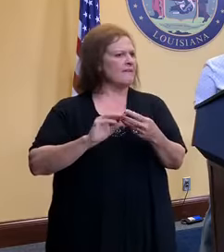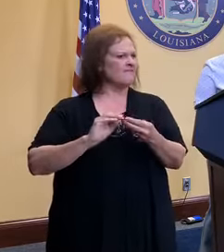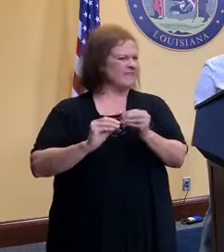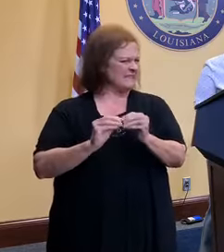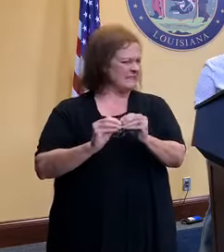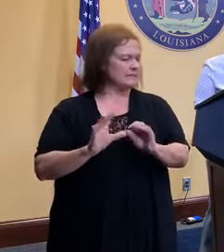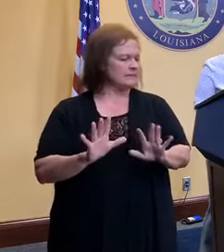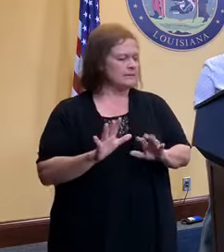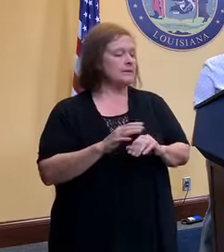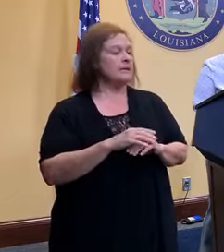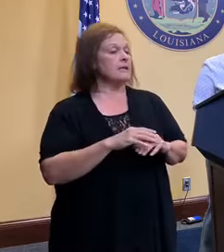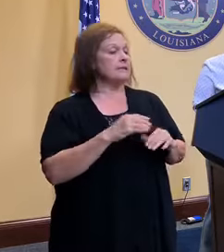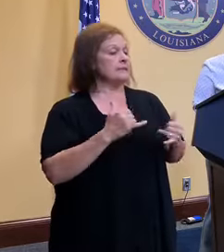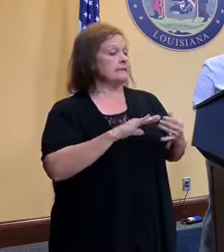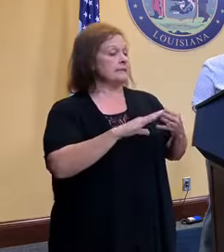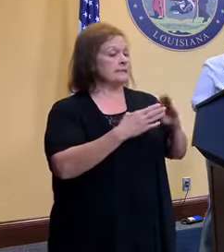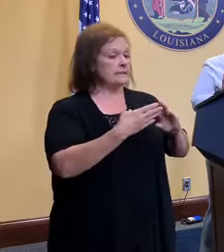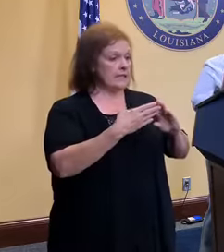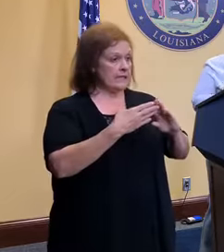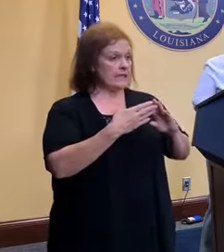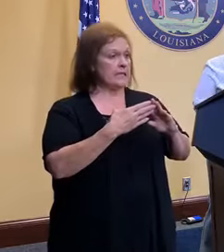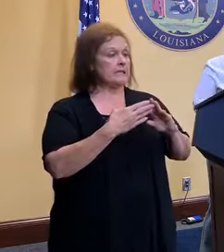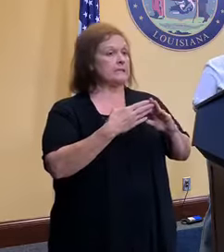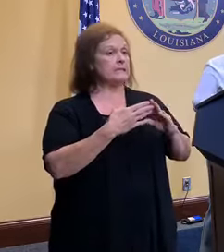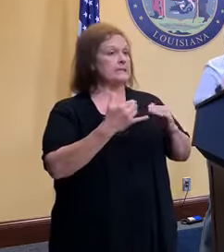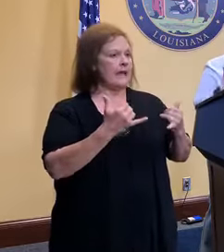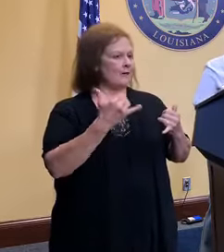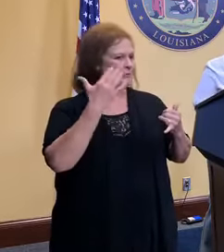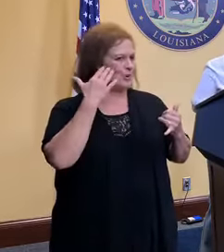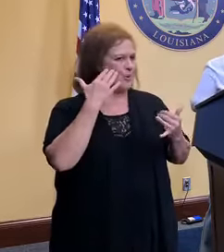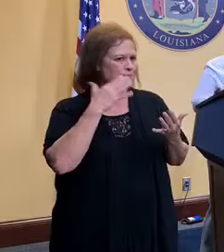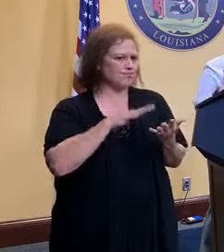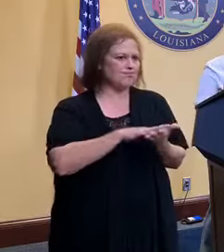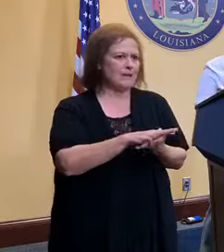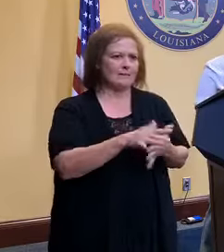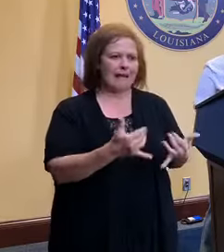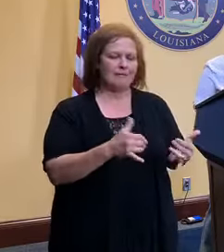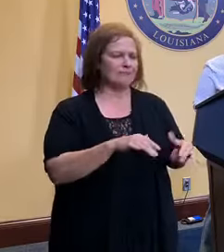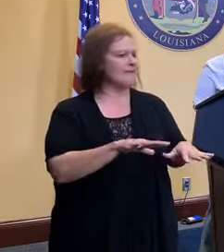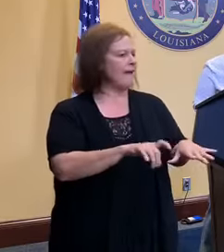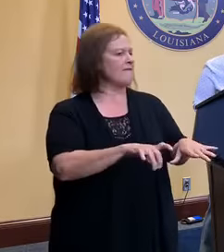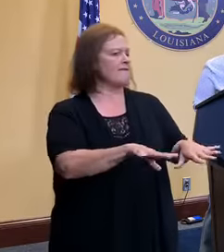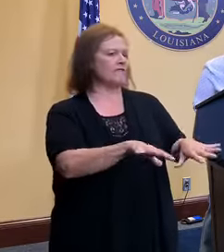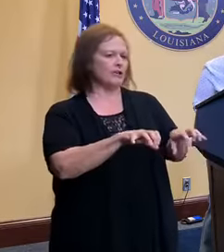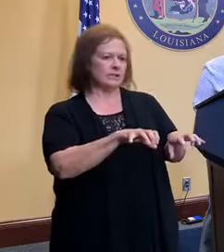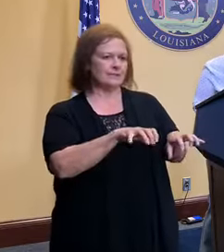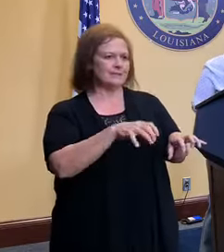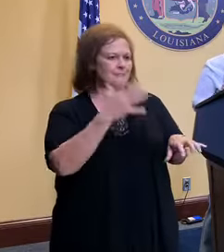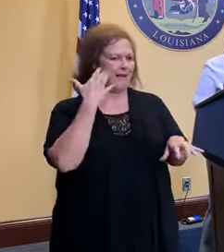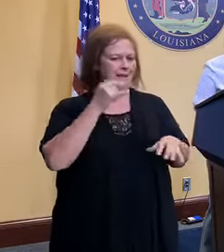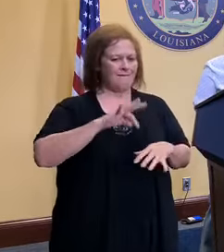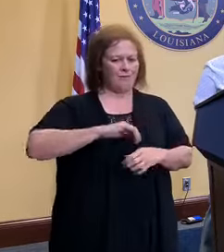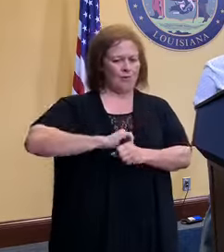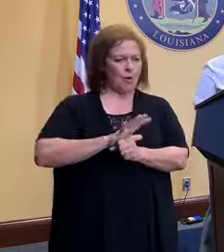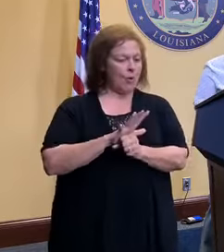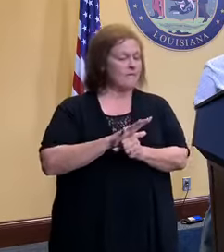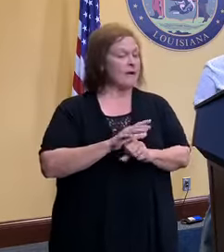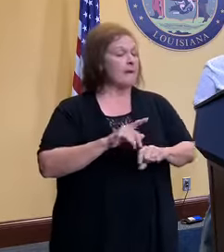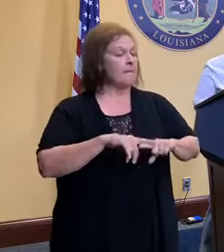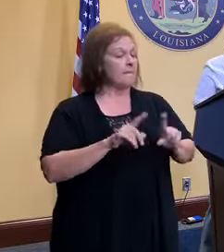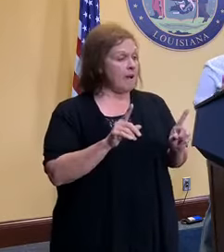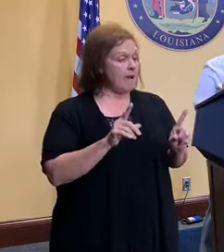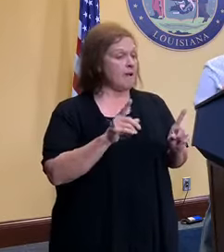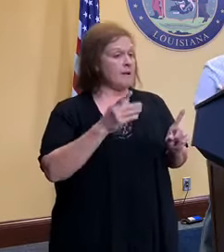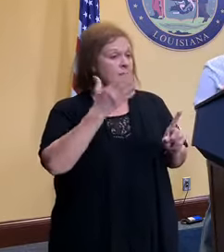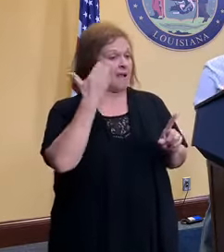The city is currently in a spending freeze. You know, as this COVID, we moved through it. However, as it relates